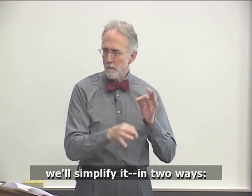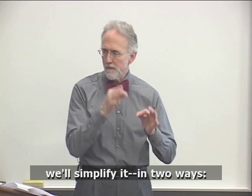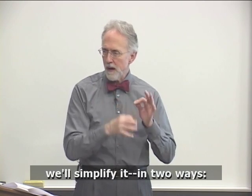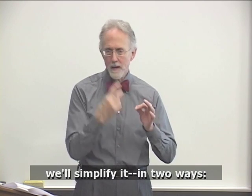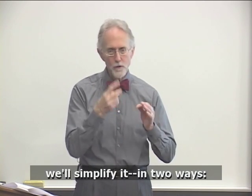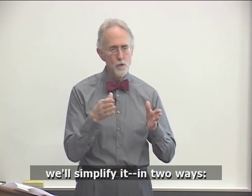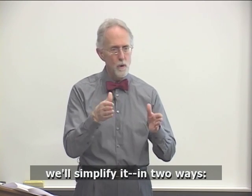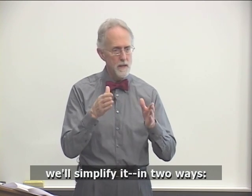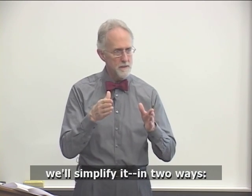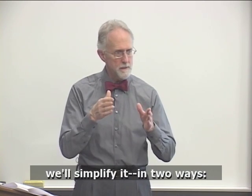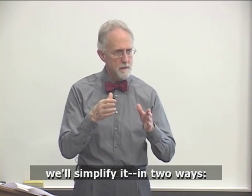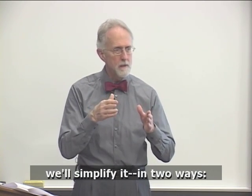simplify it in two ways.